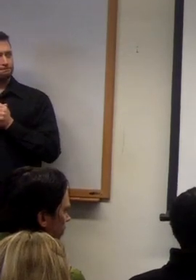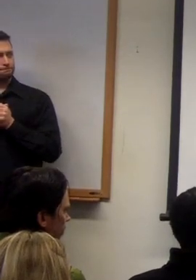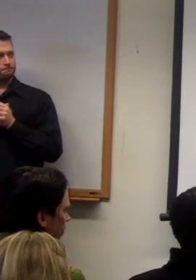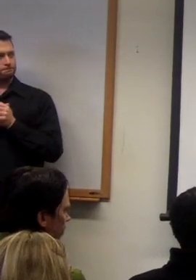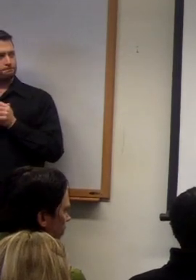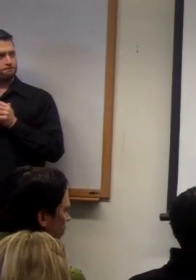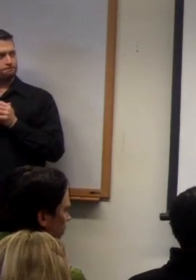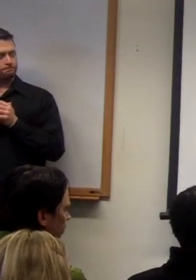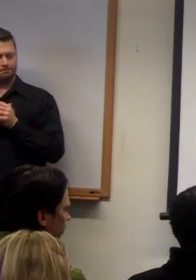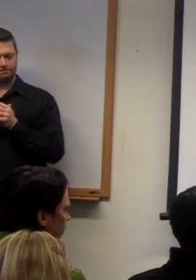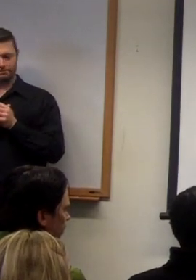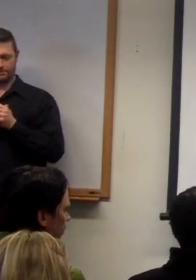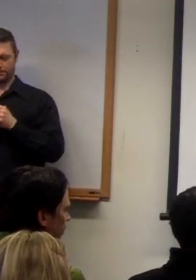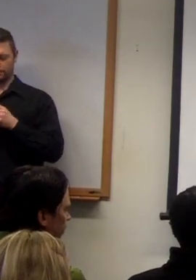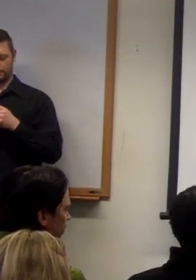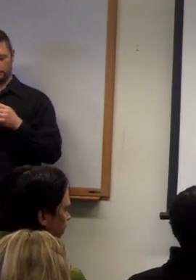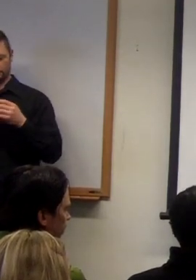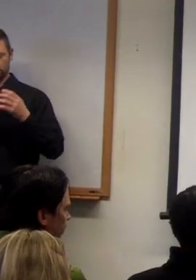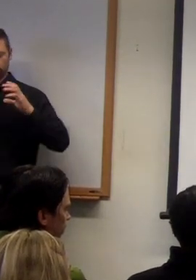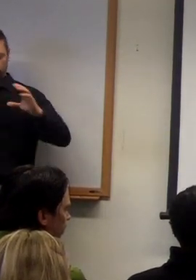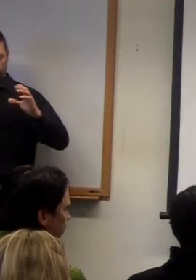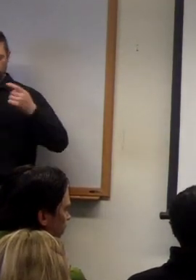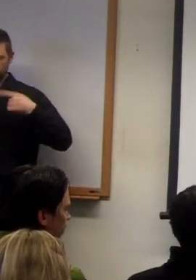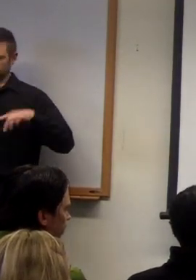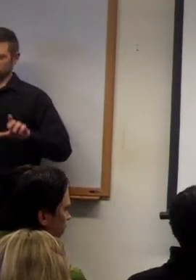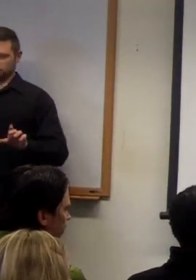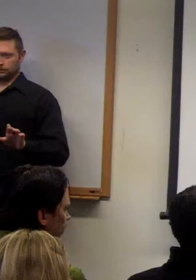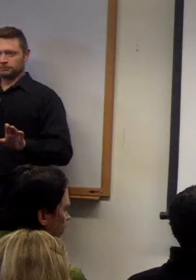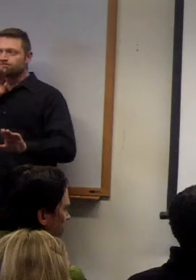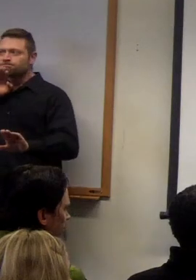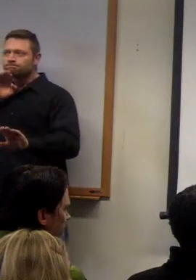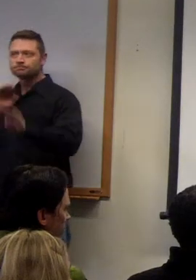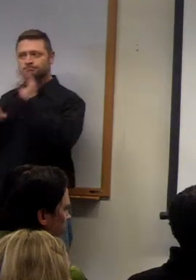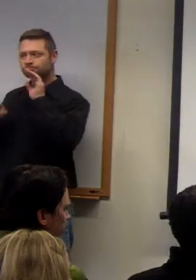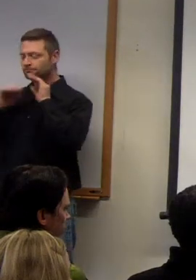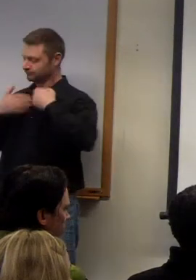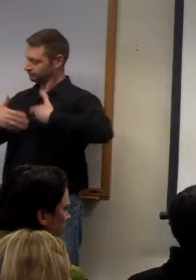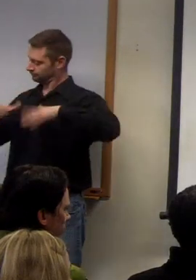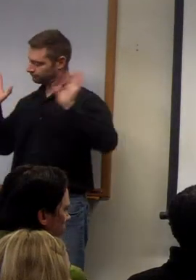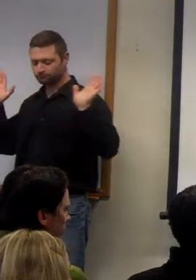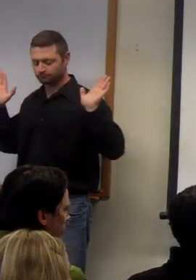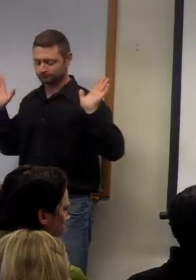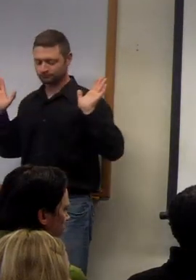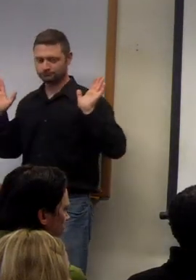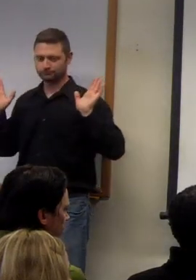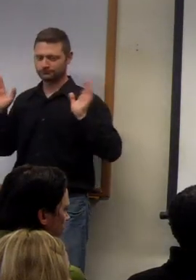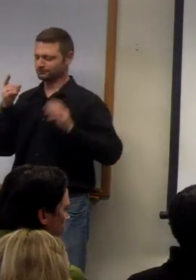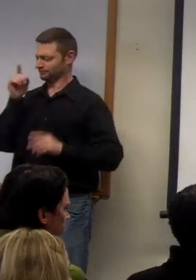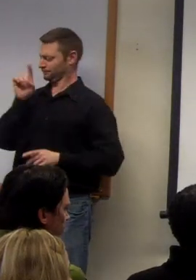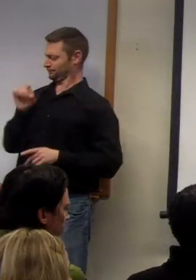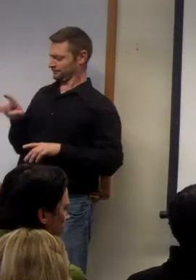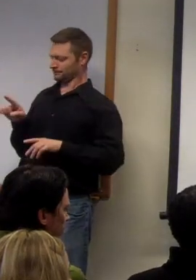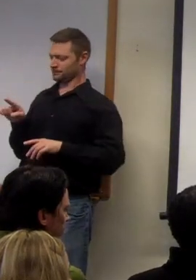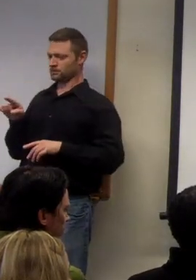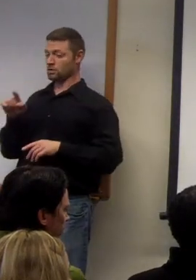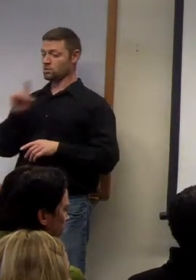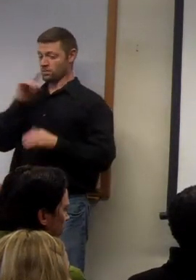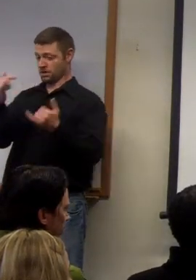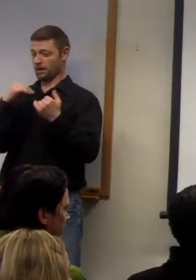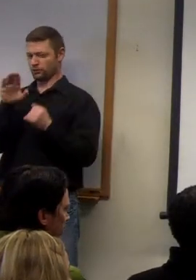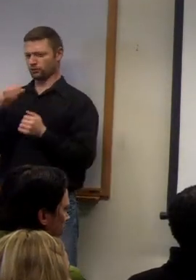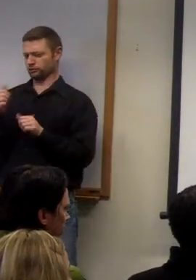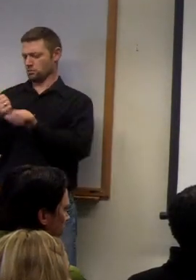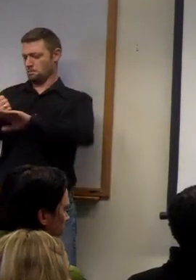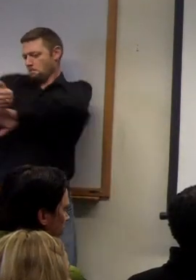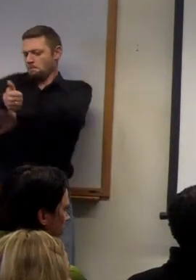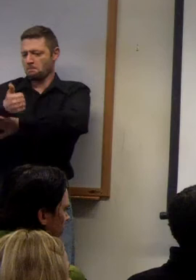And at some point he got frustrated, and he kind of threw his hands up in the air, and he says, oh, so I bet you're going to start blaming white people,